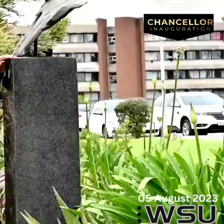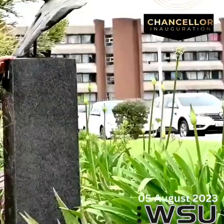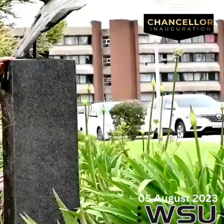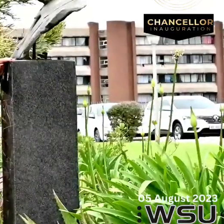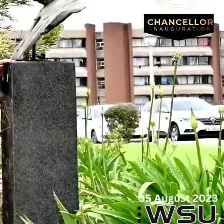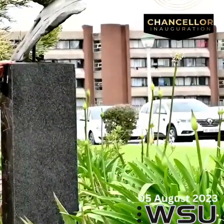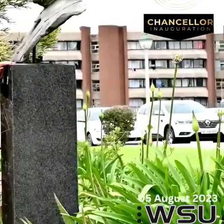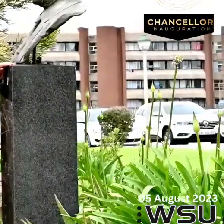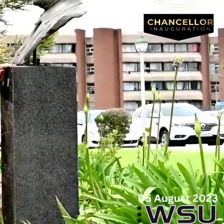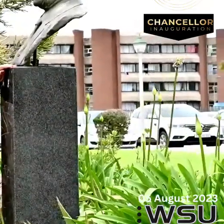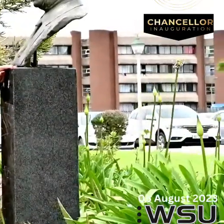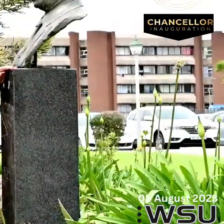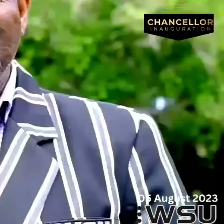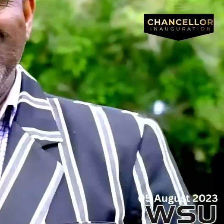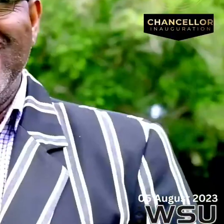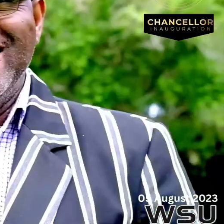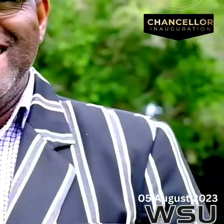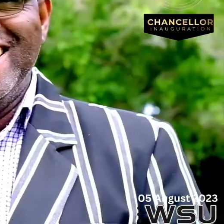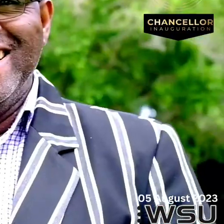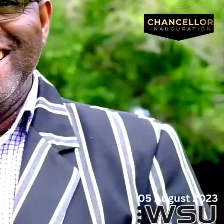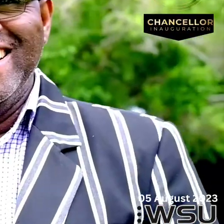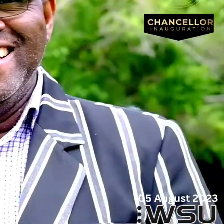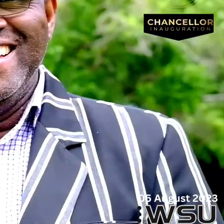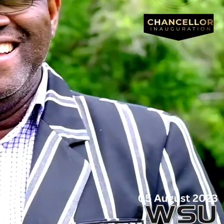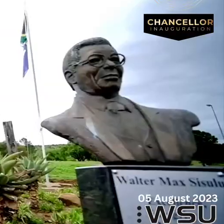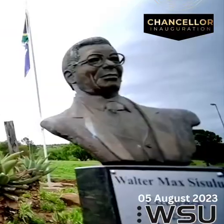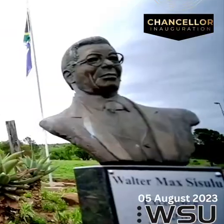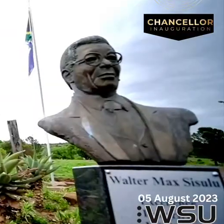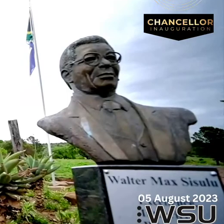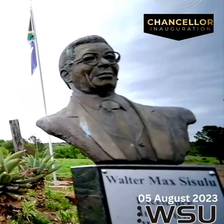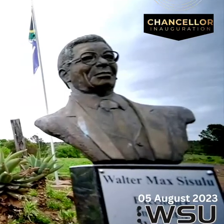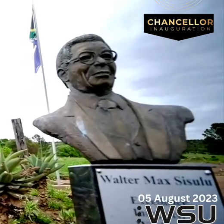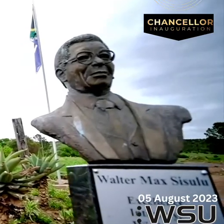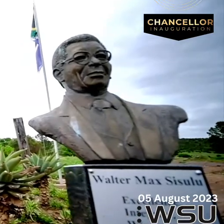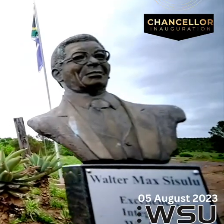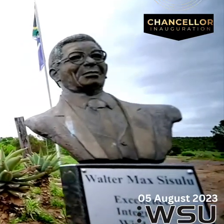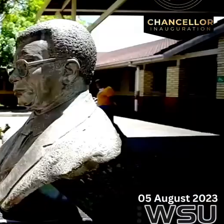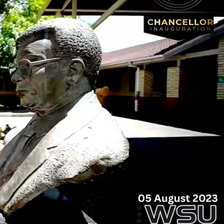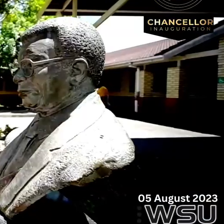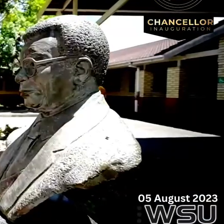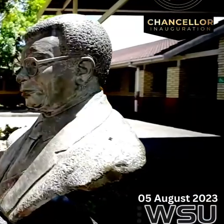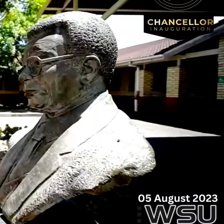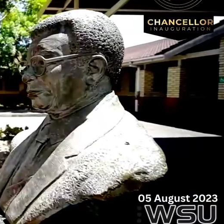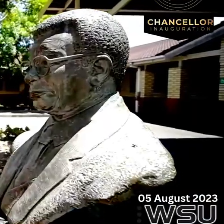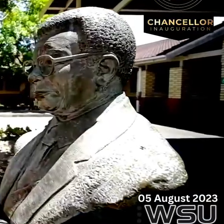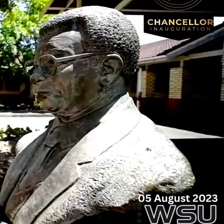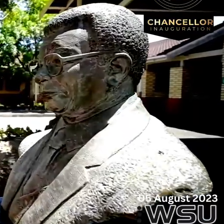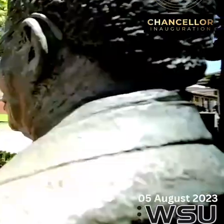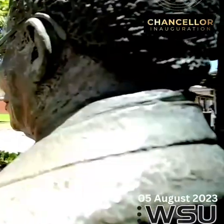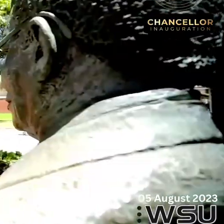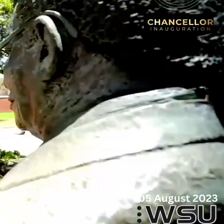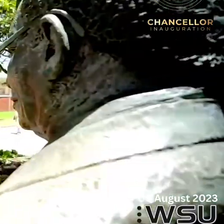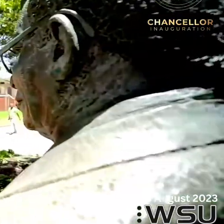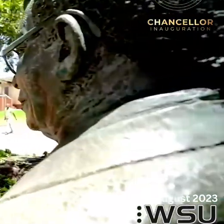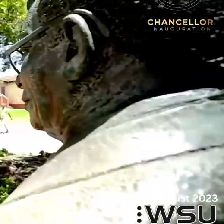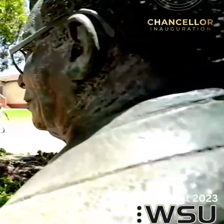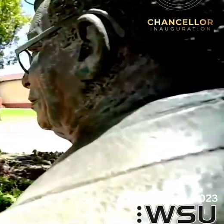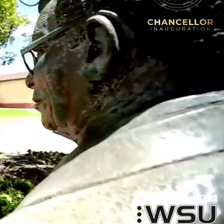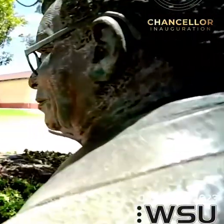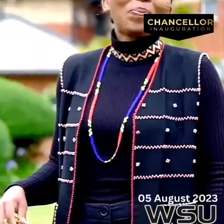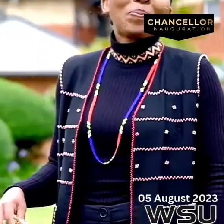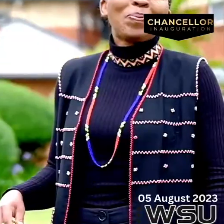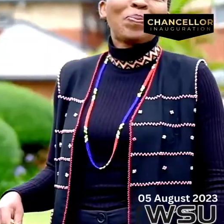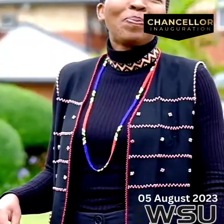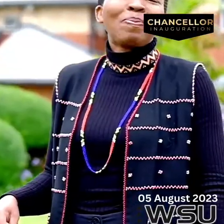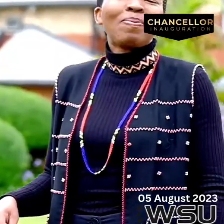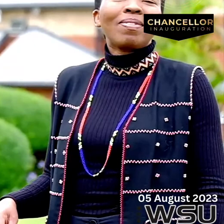NRF rated researchers who are recognized as leaders in their fields of expertise and are affirmed by the National Research